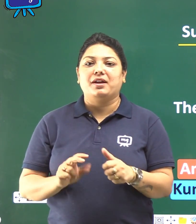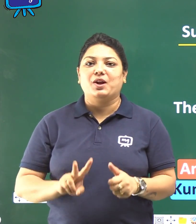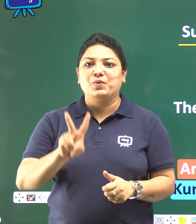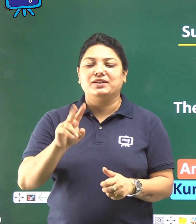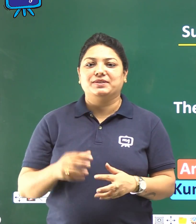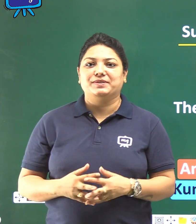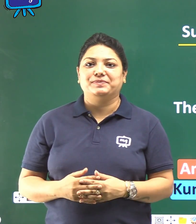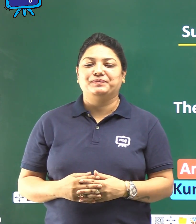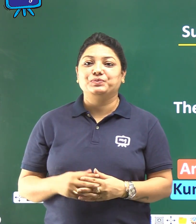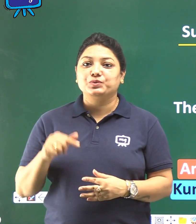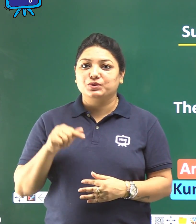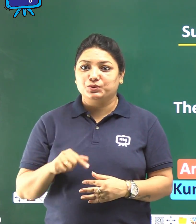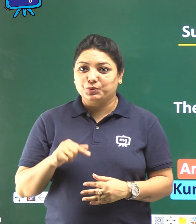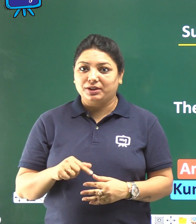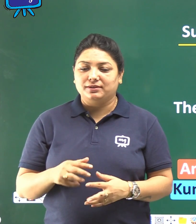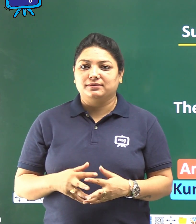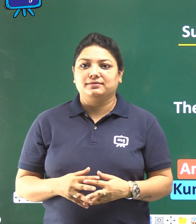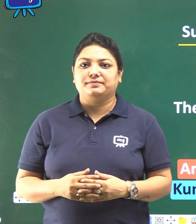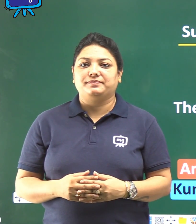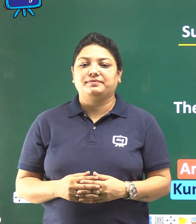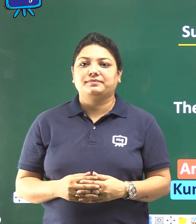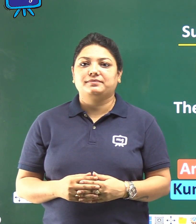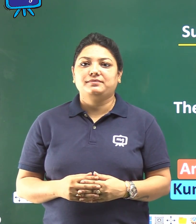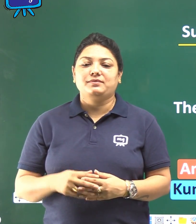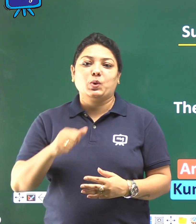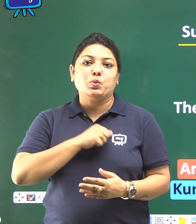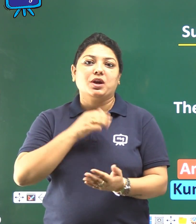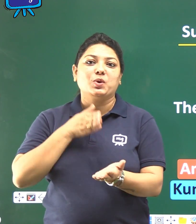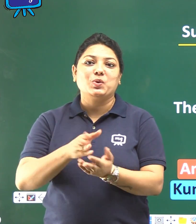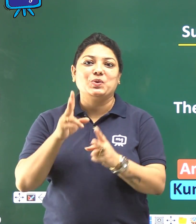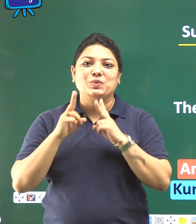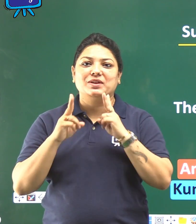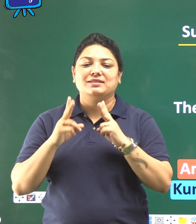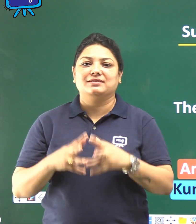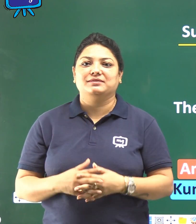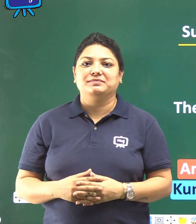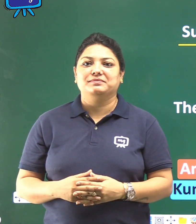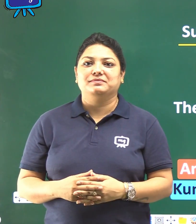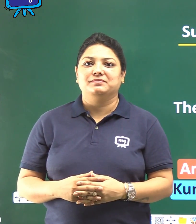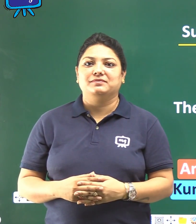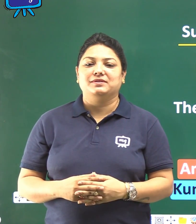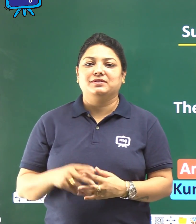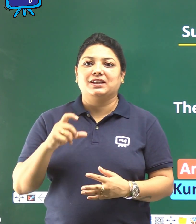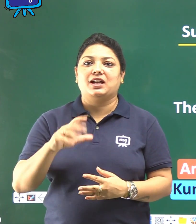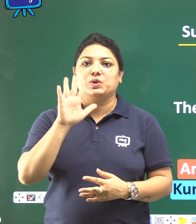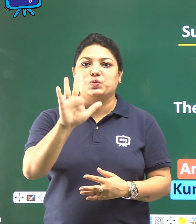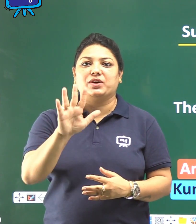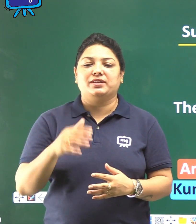Vaishnav. Today, we are going to discuss class